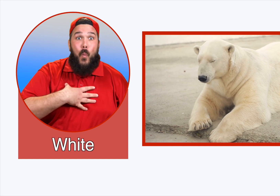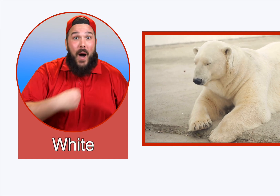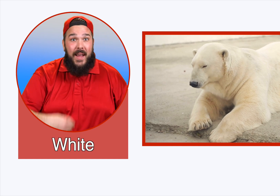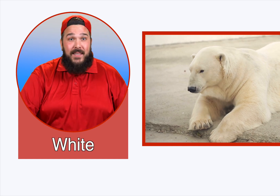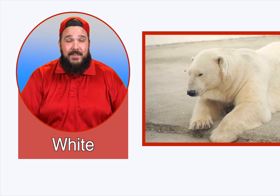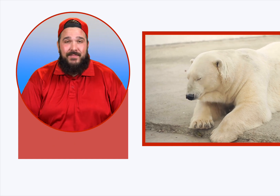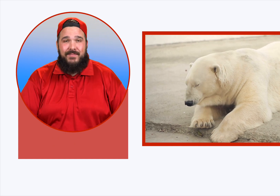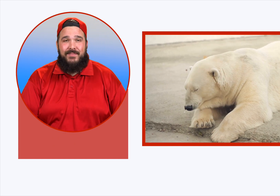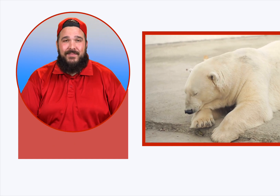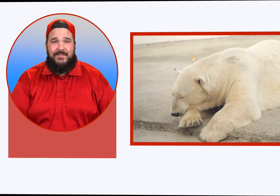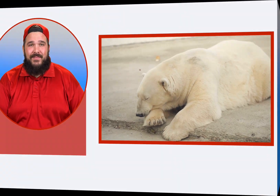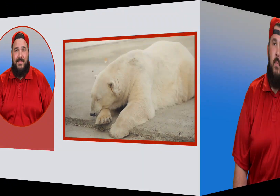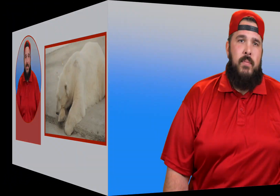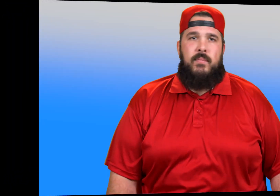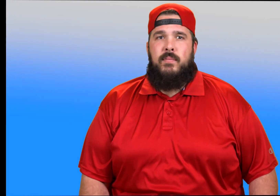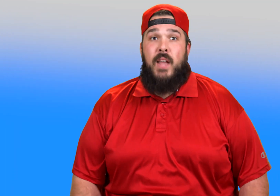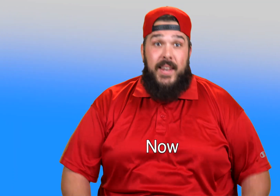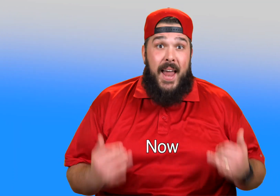White.